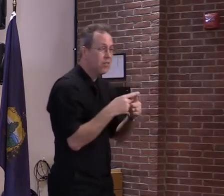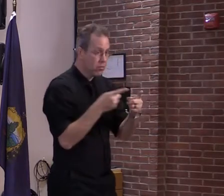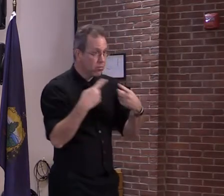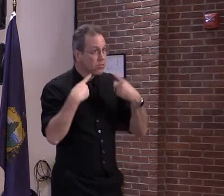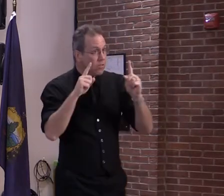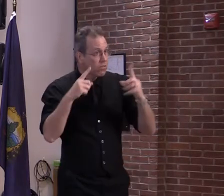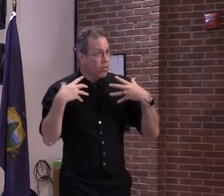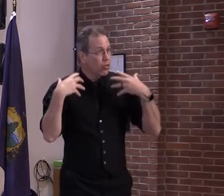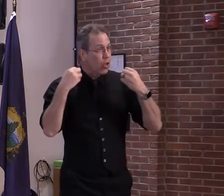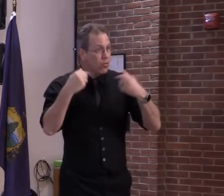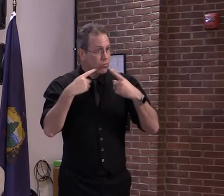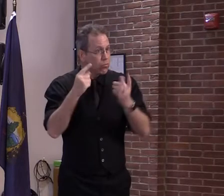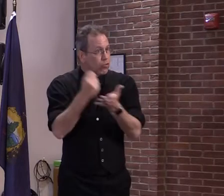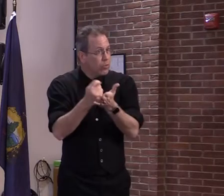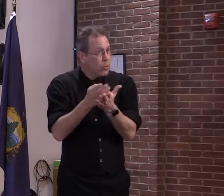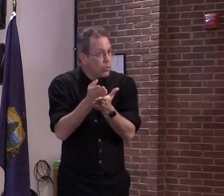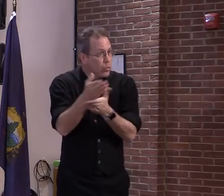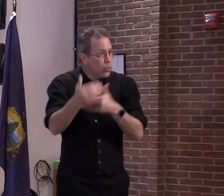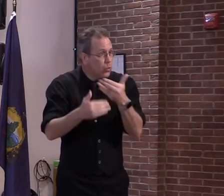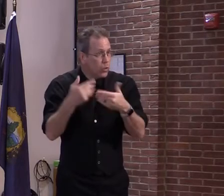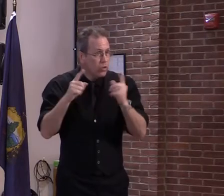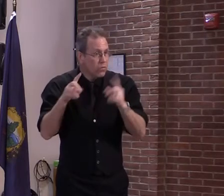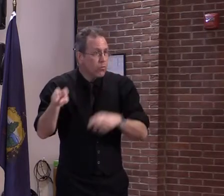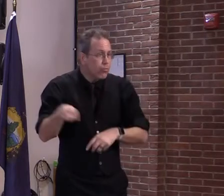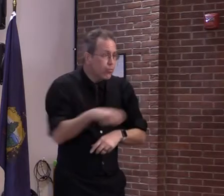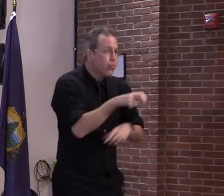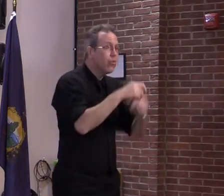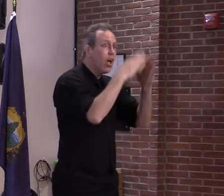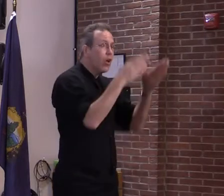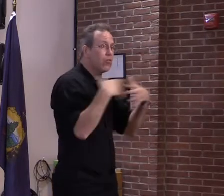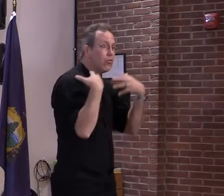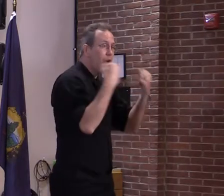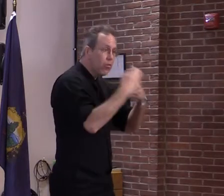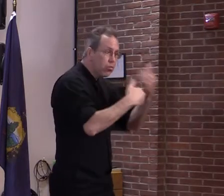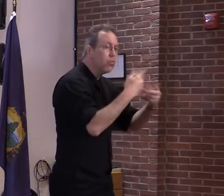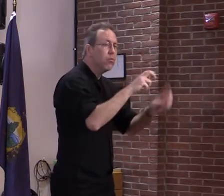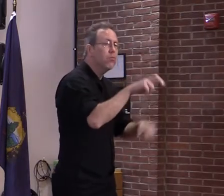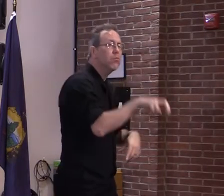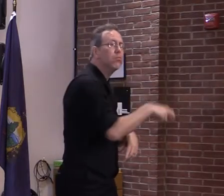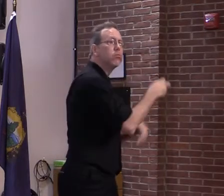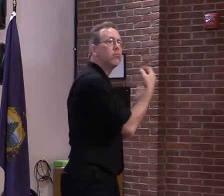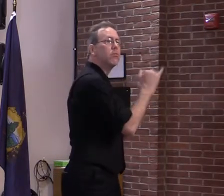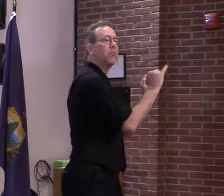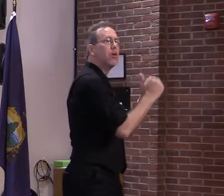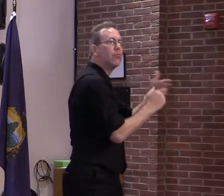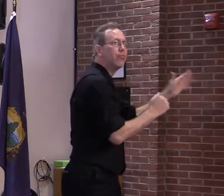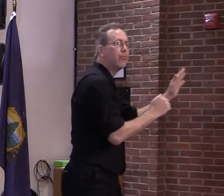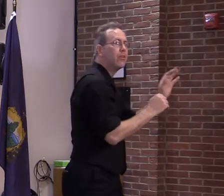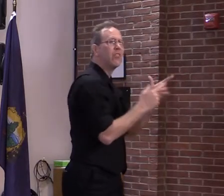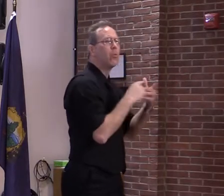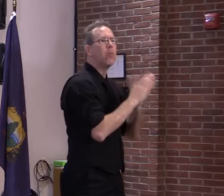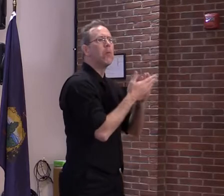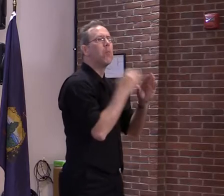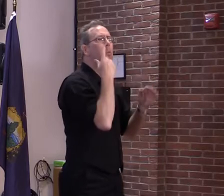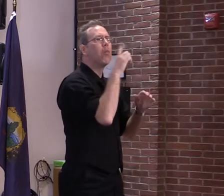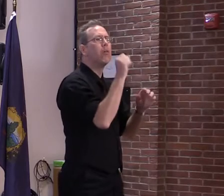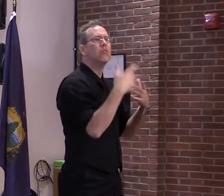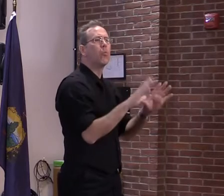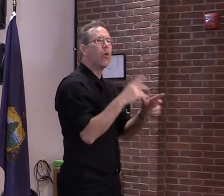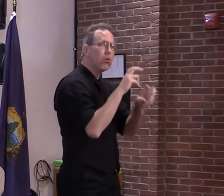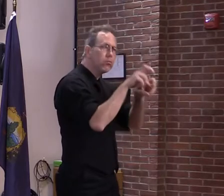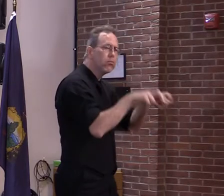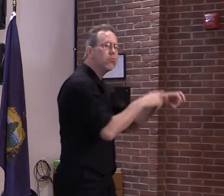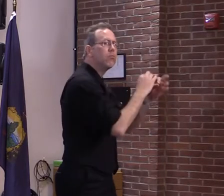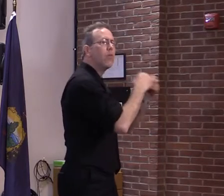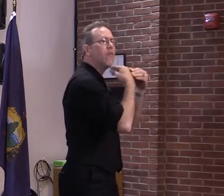arena continuing through the person's life into their future, which is really critical.